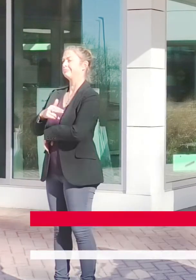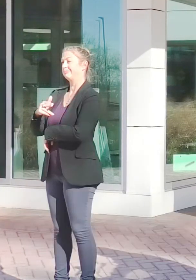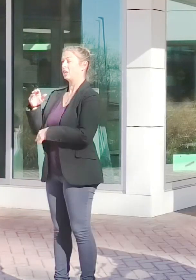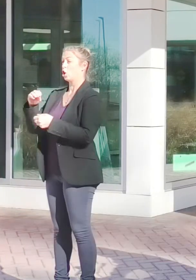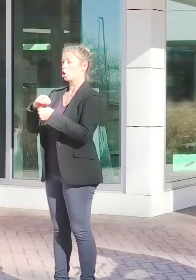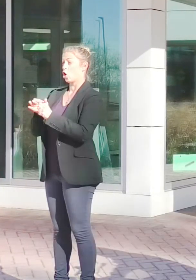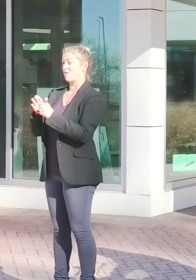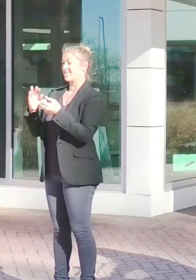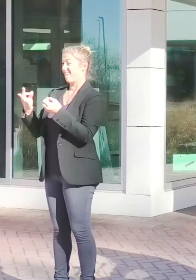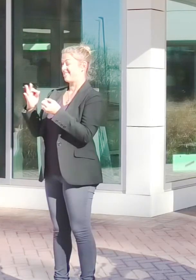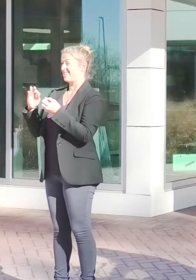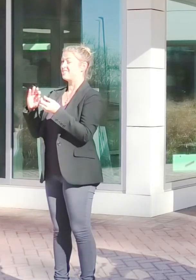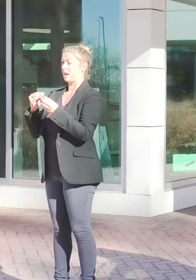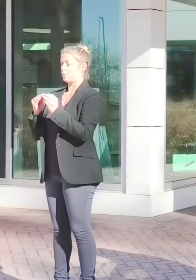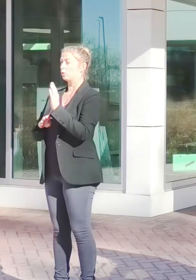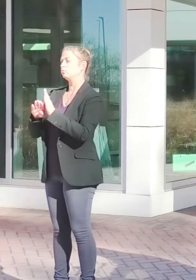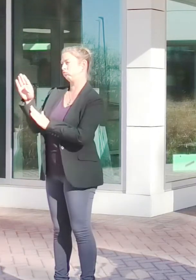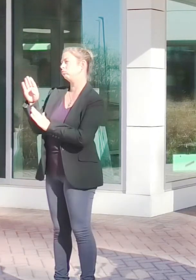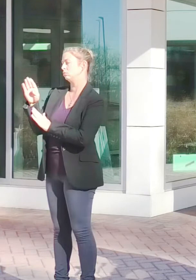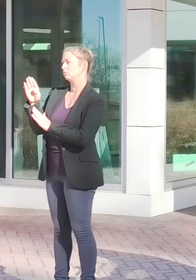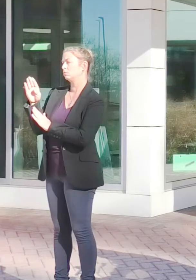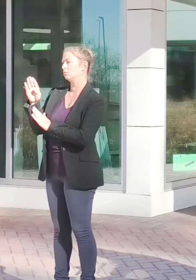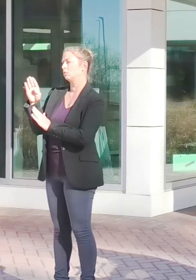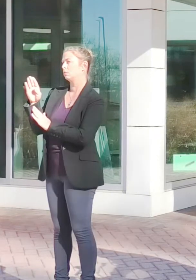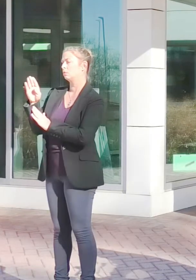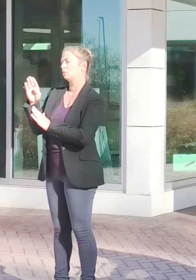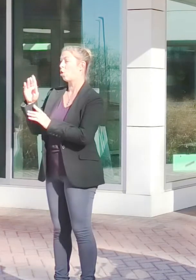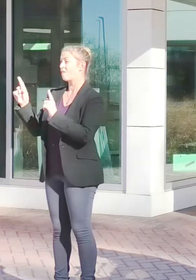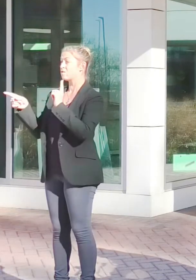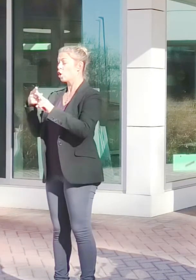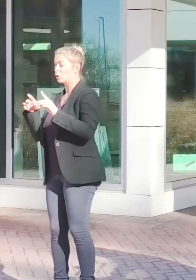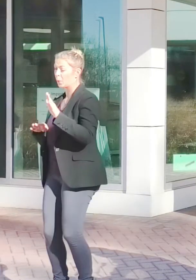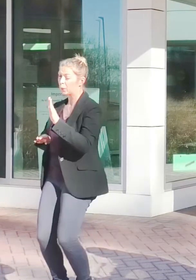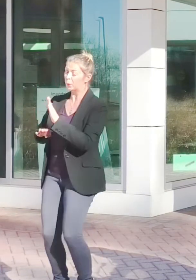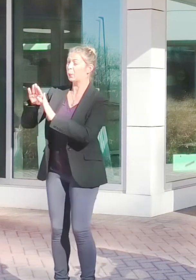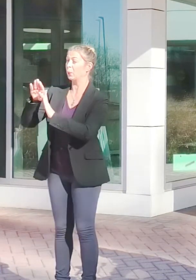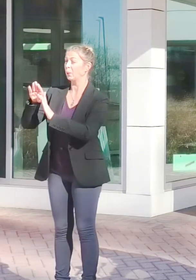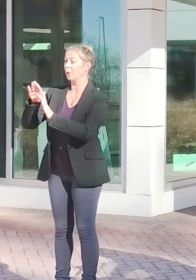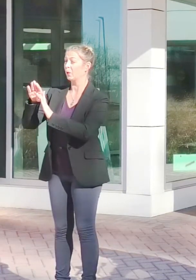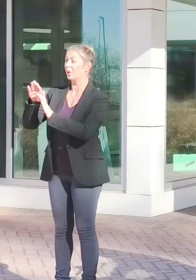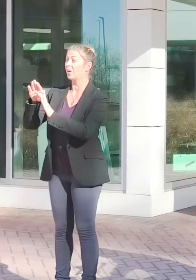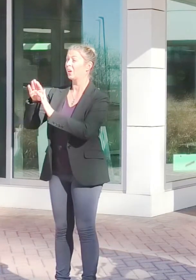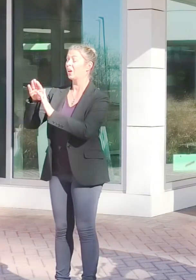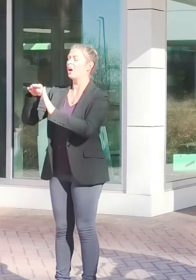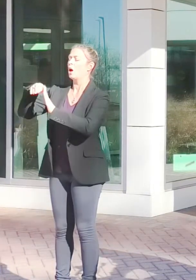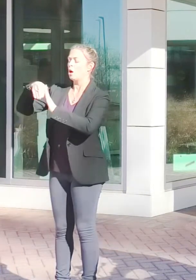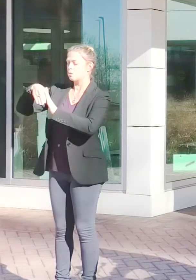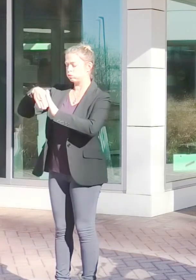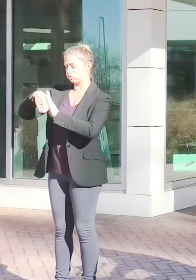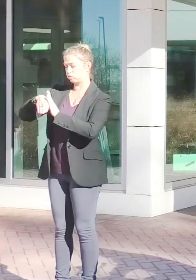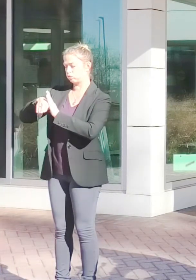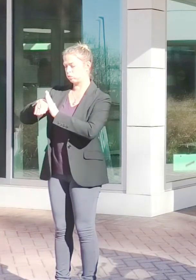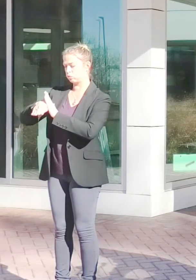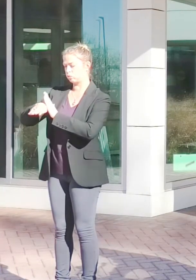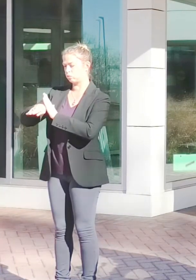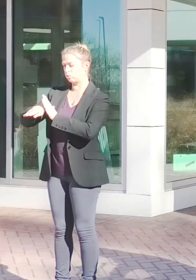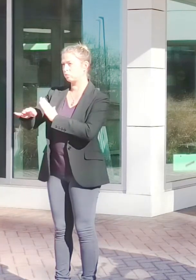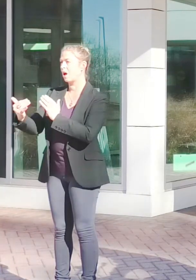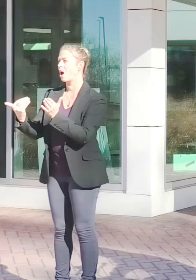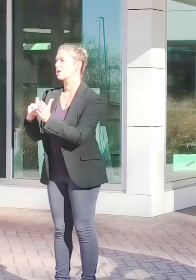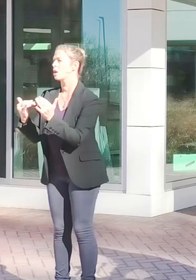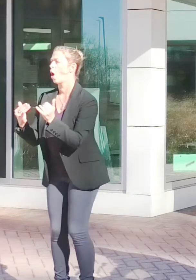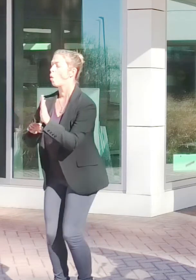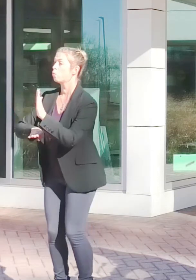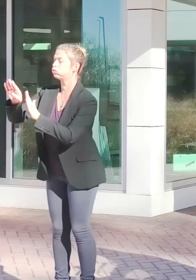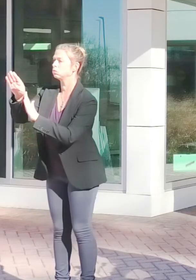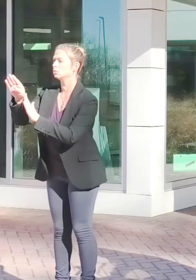patients. We haven't seen this level since the first surge, so we are feeling that we are in our second surge of patients. The increase